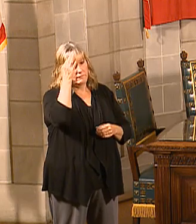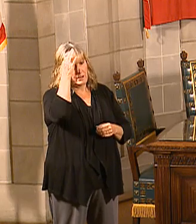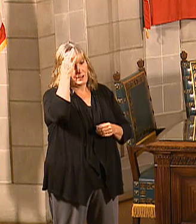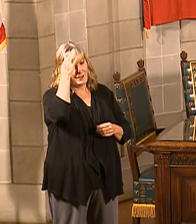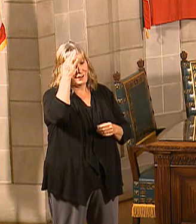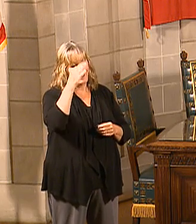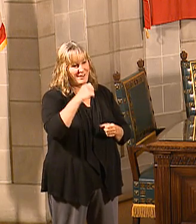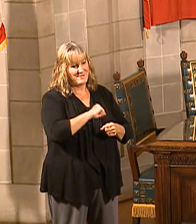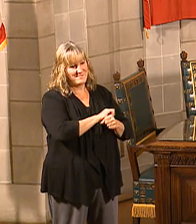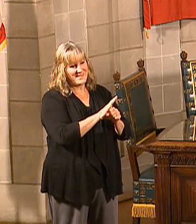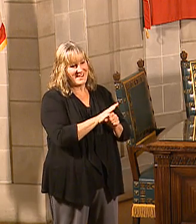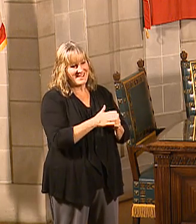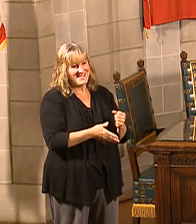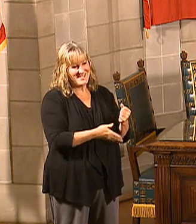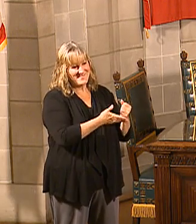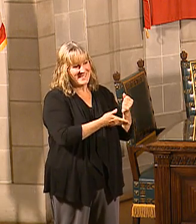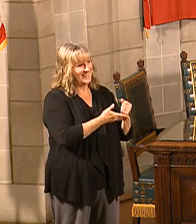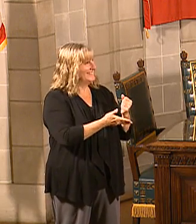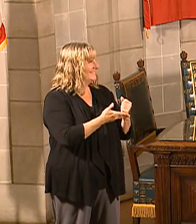question,